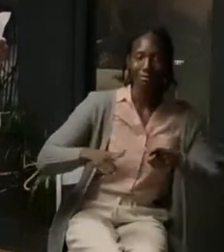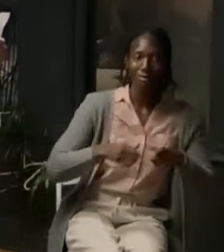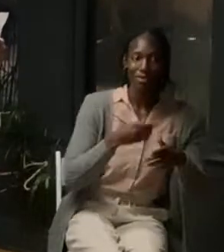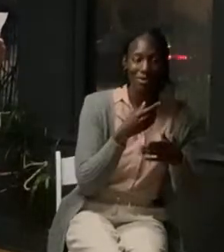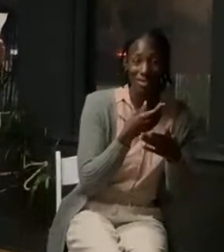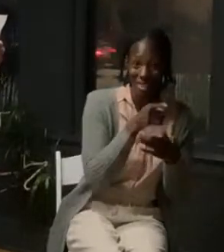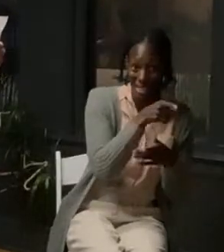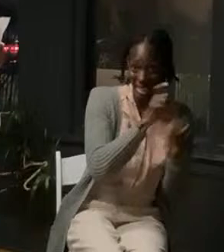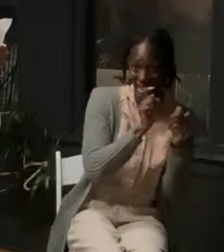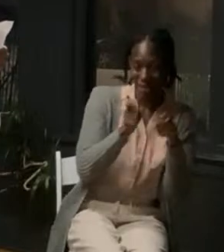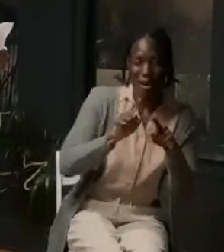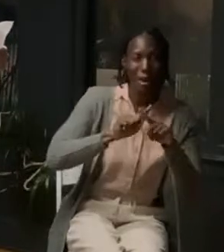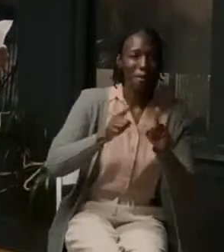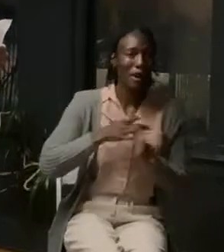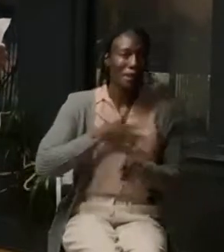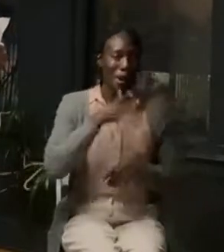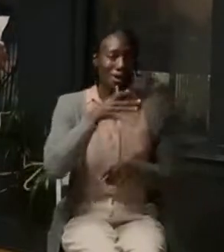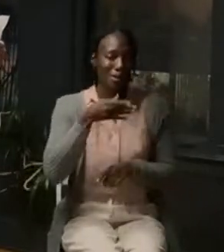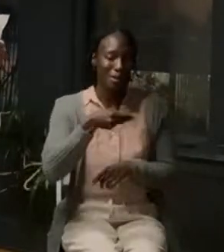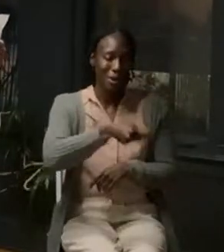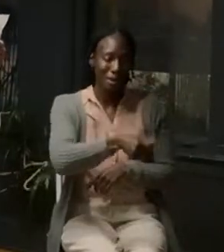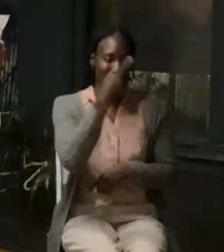my grandmother who paid for the shipping.